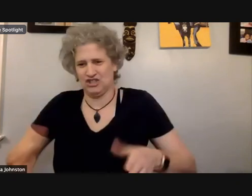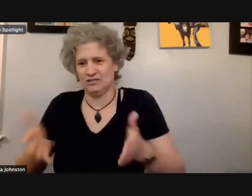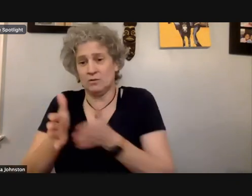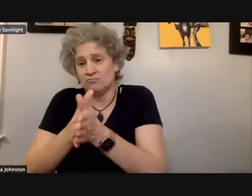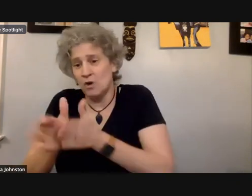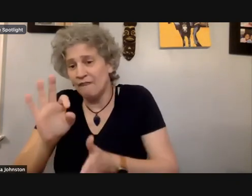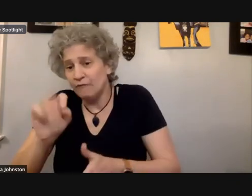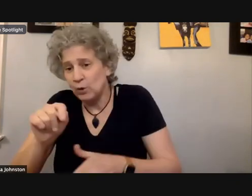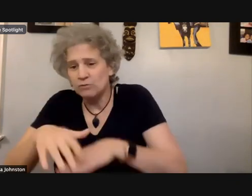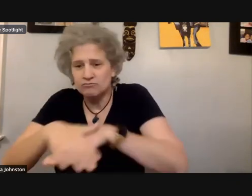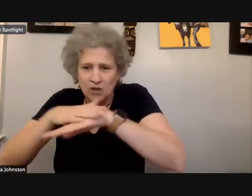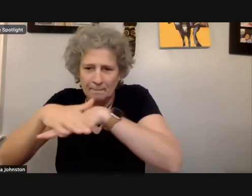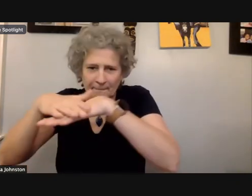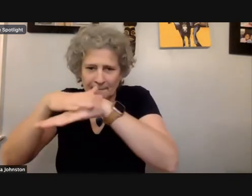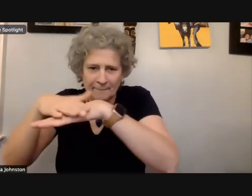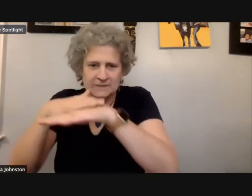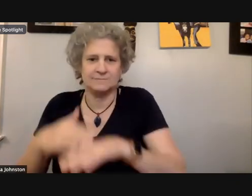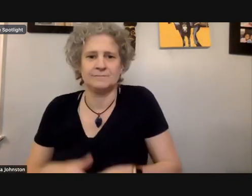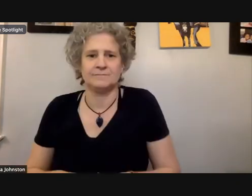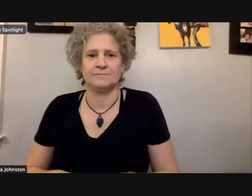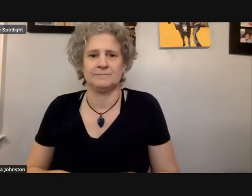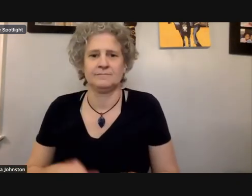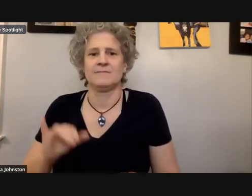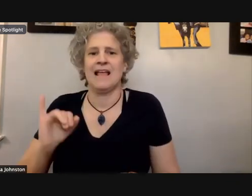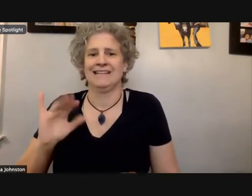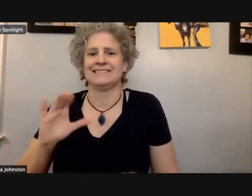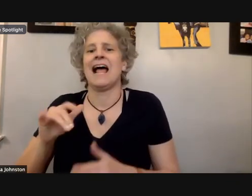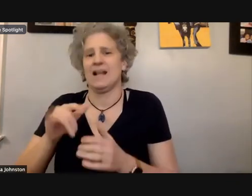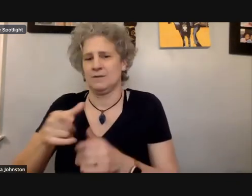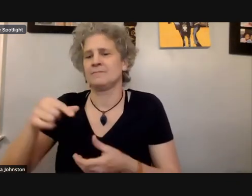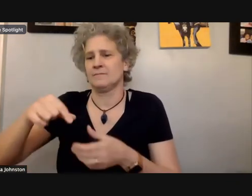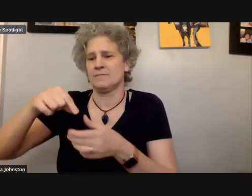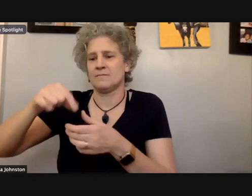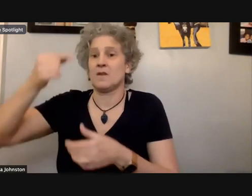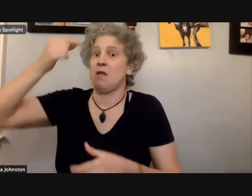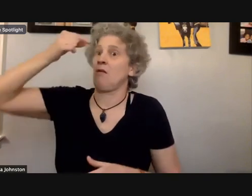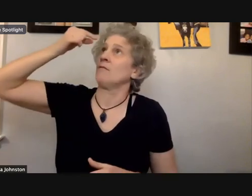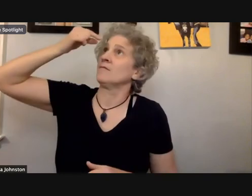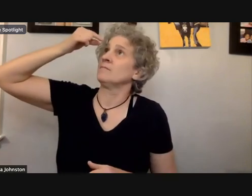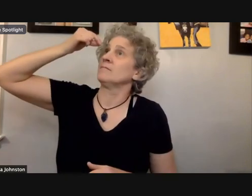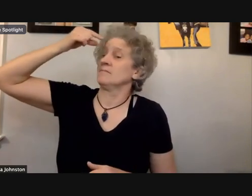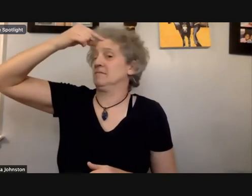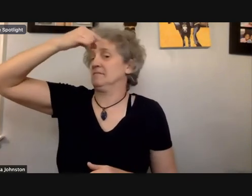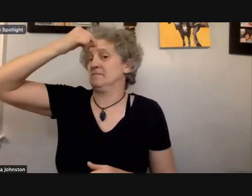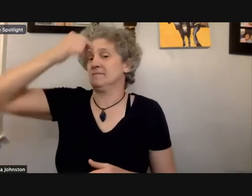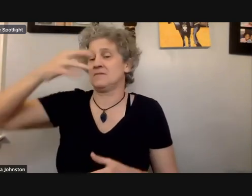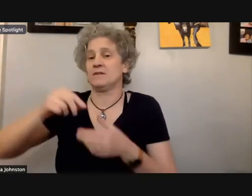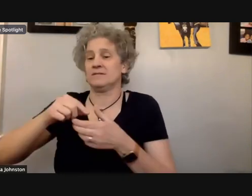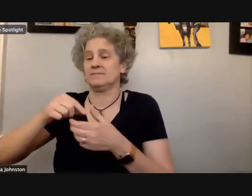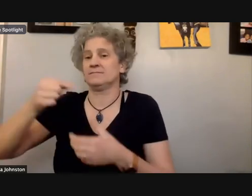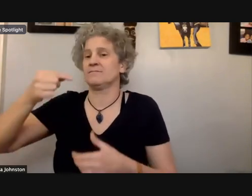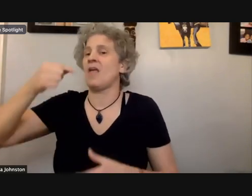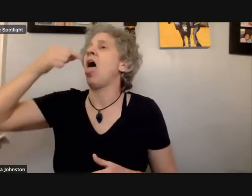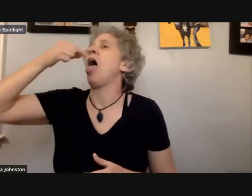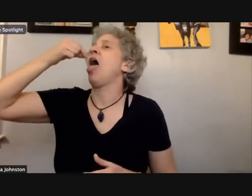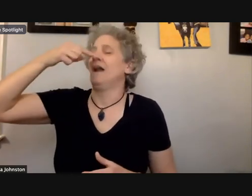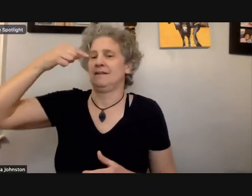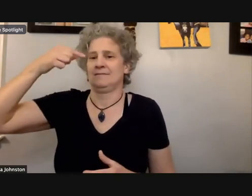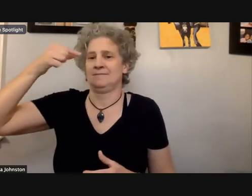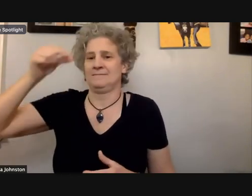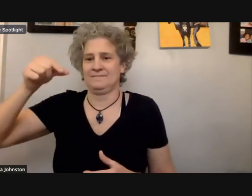depending on where it's being administered on the body, be it a foot, be it an arm cream, eye drops, that's